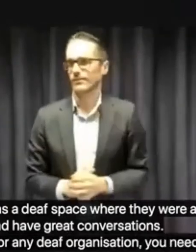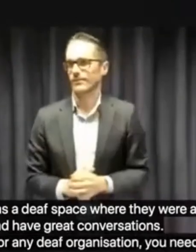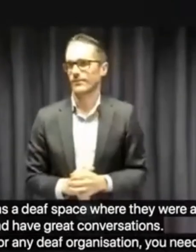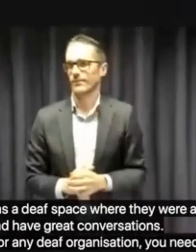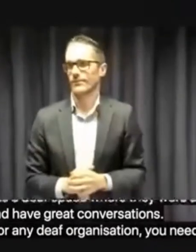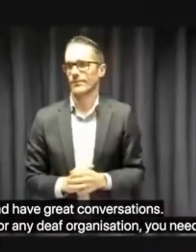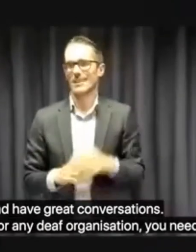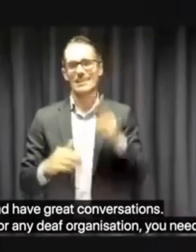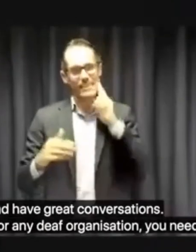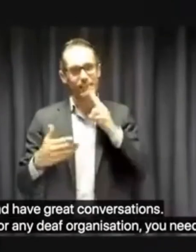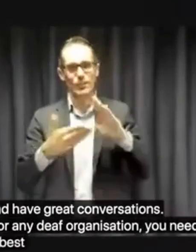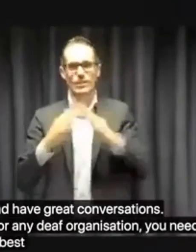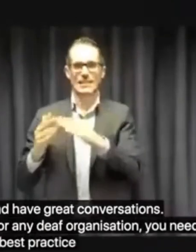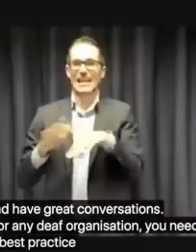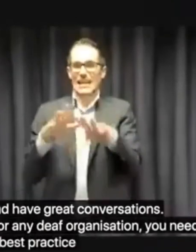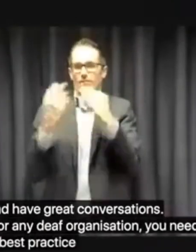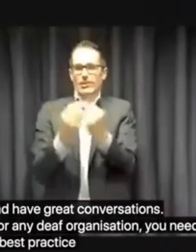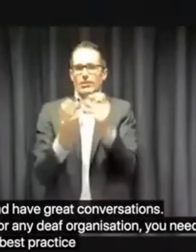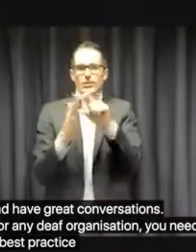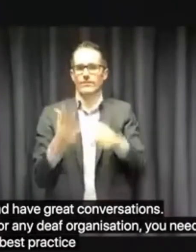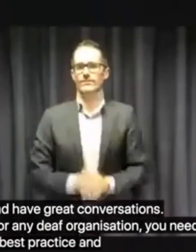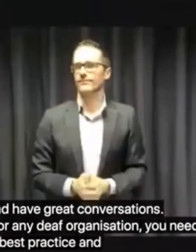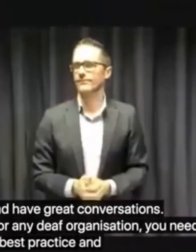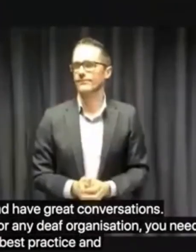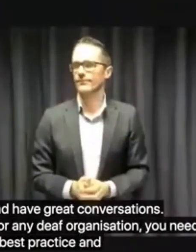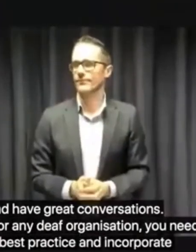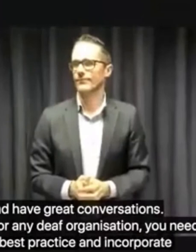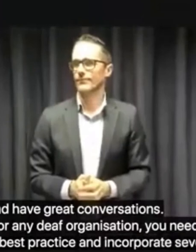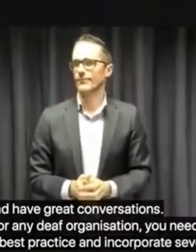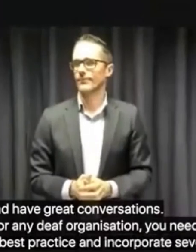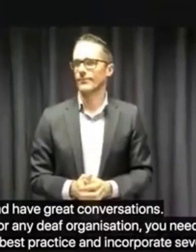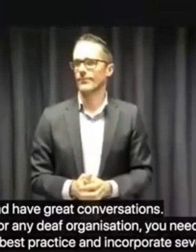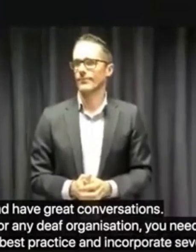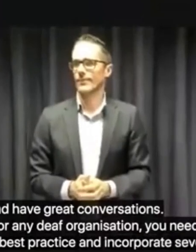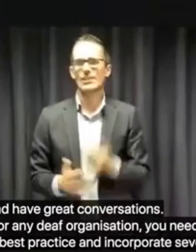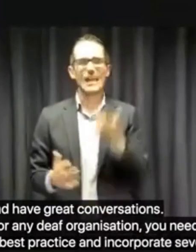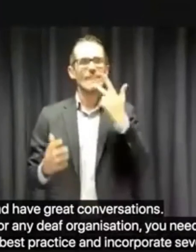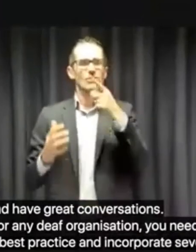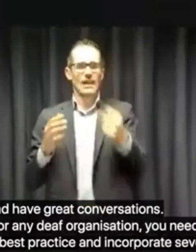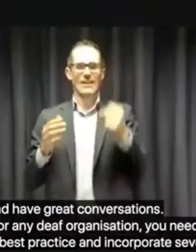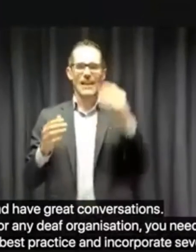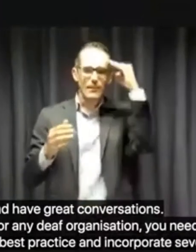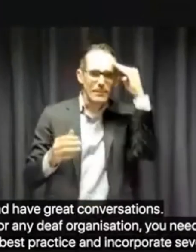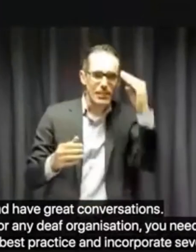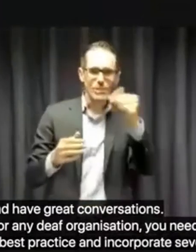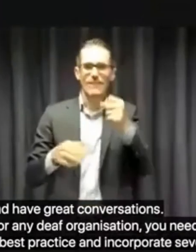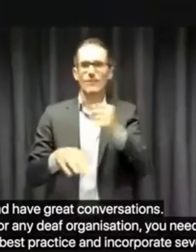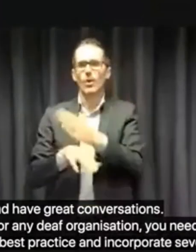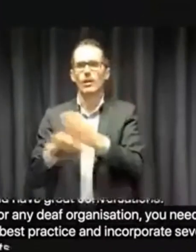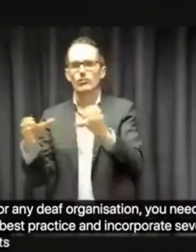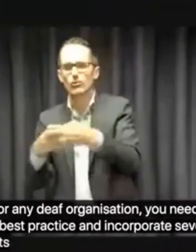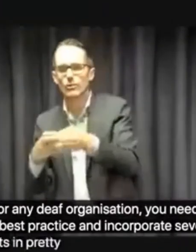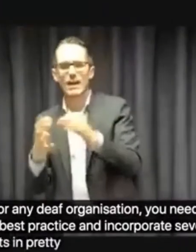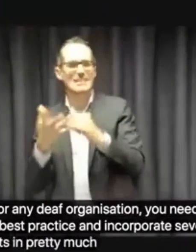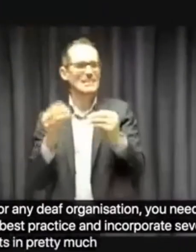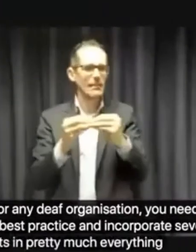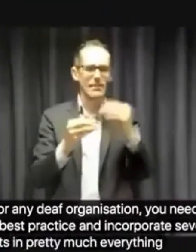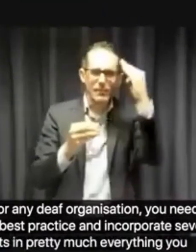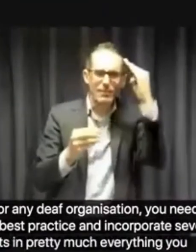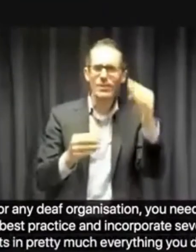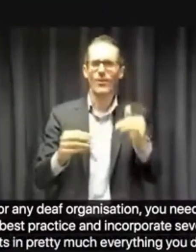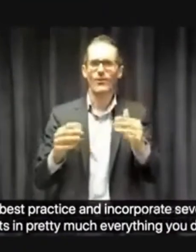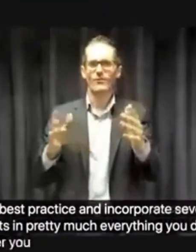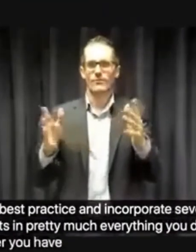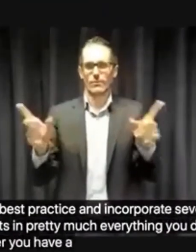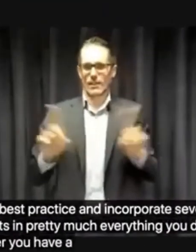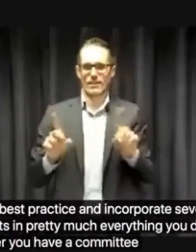several viewpoints of deaf people, the deaf community, pretty much everything you do. So whether you have a committee or a work group,